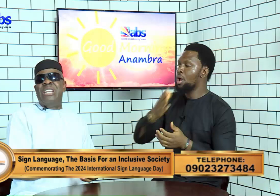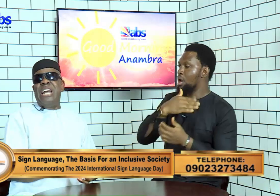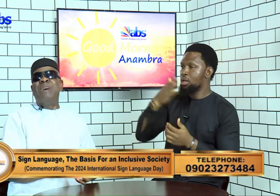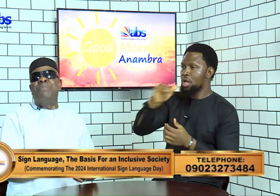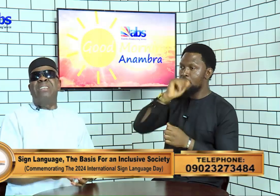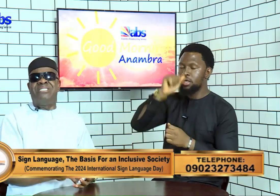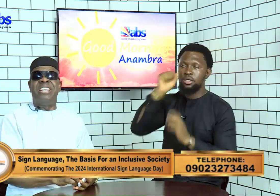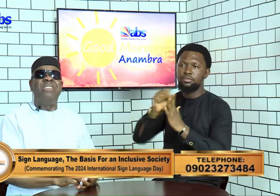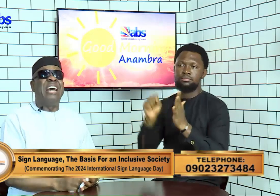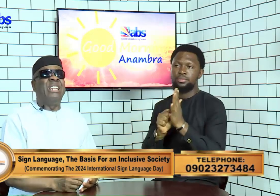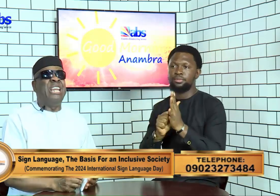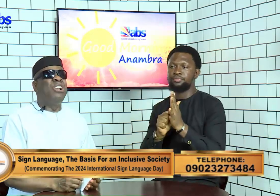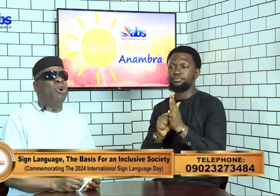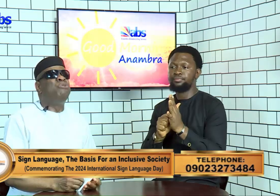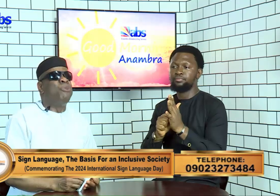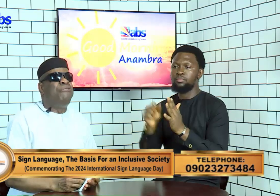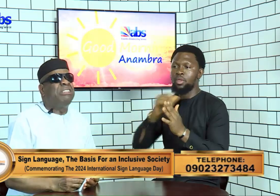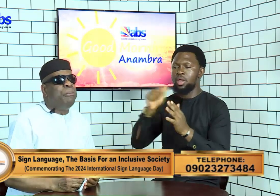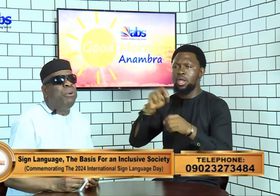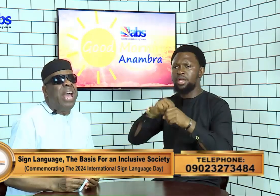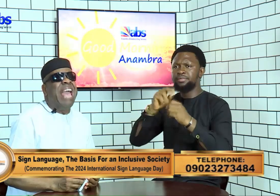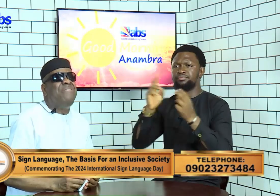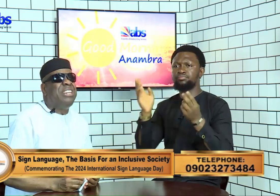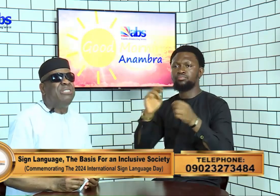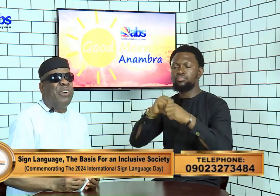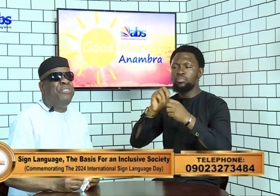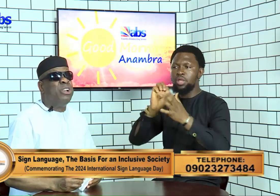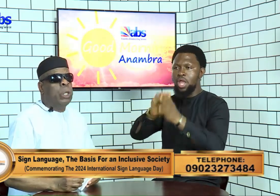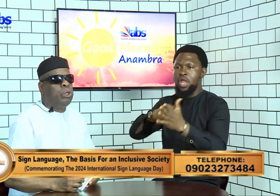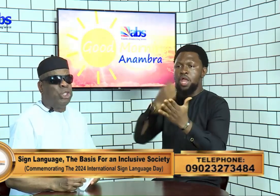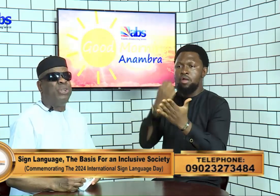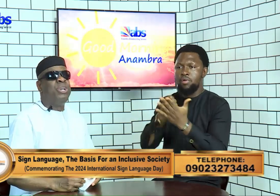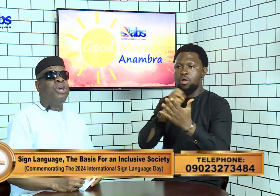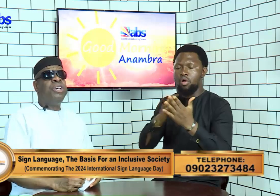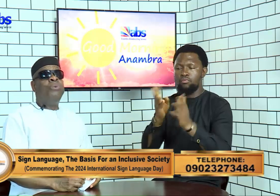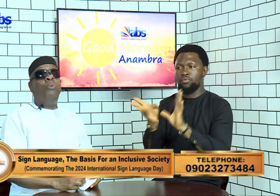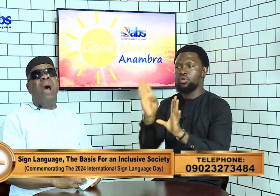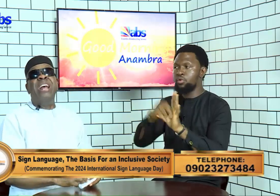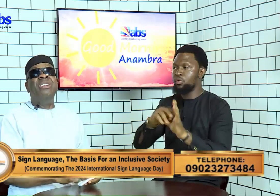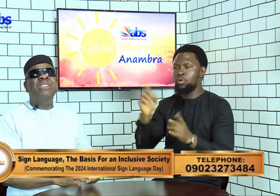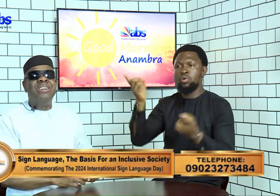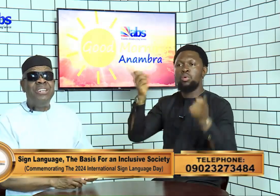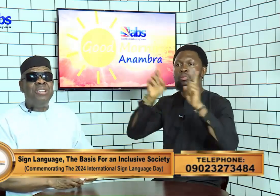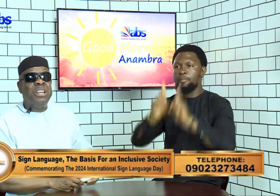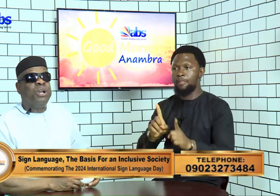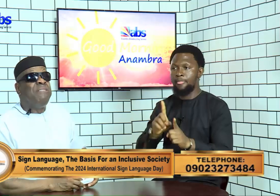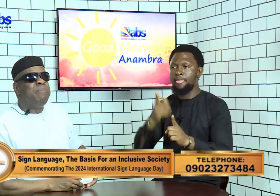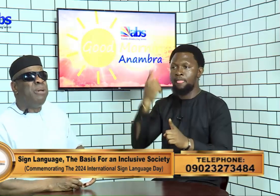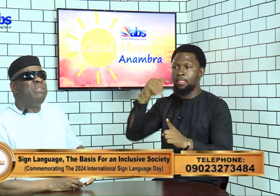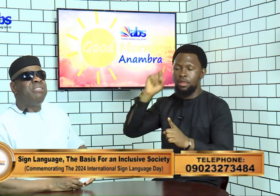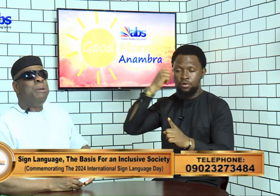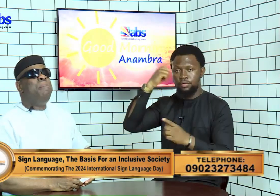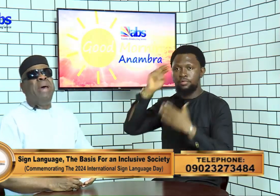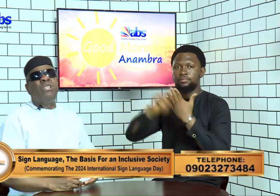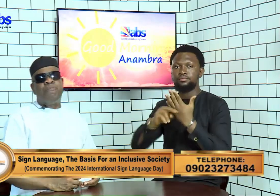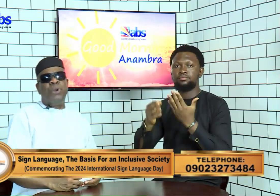is in Anambra State an incontrovertible evidence of inclusion when the